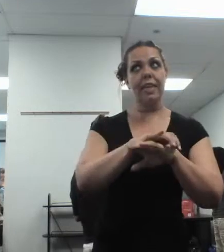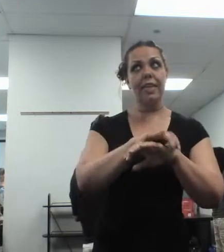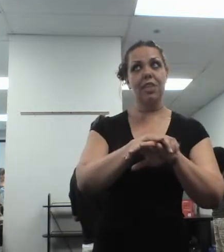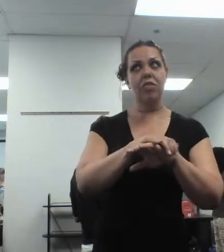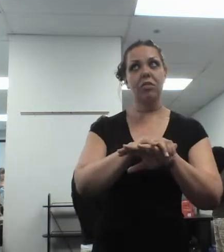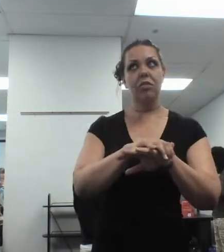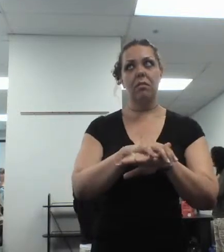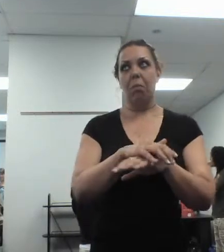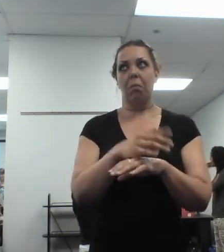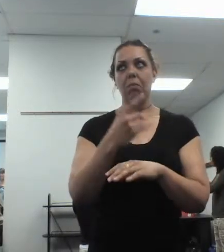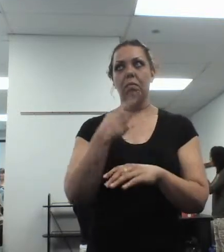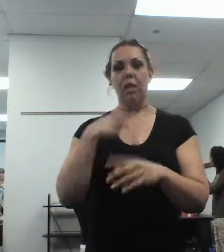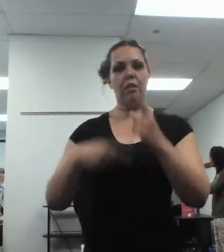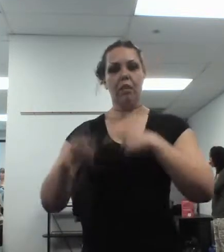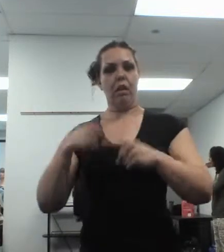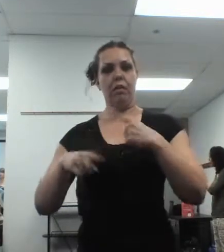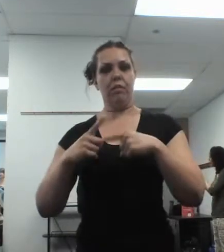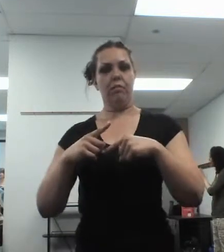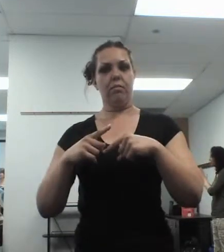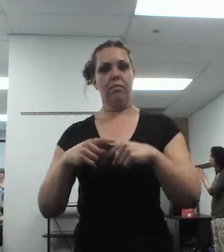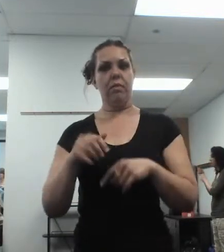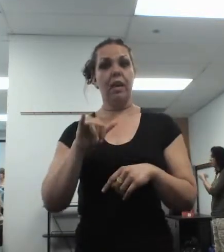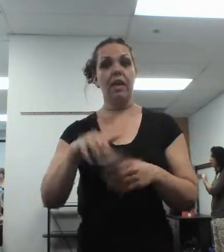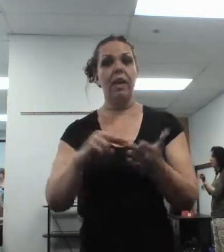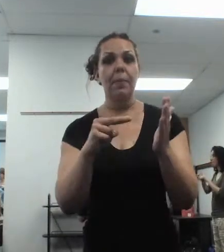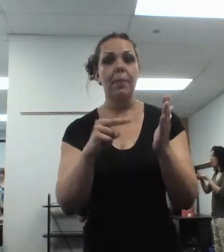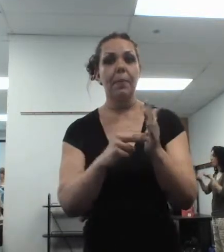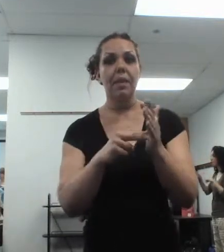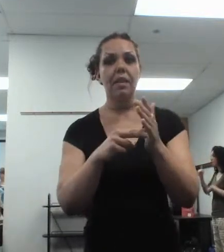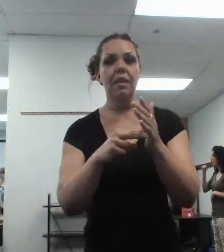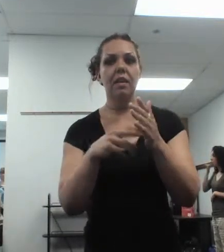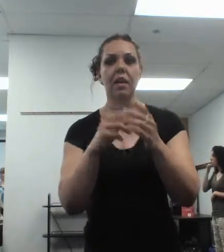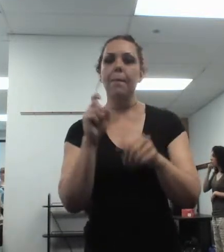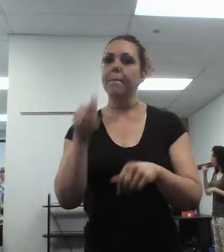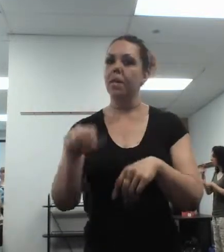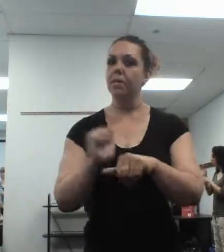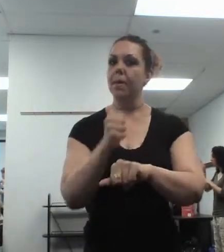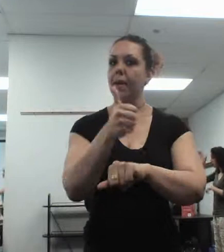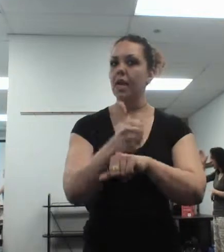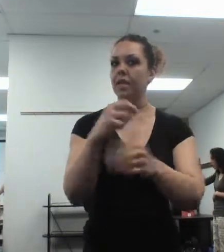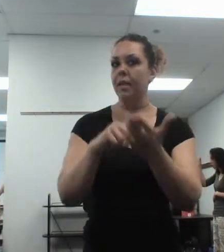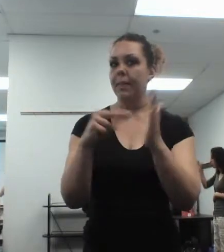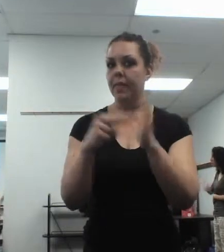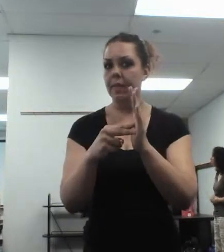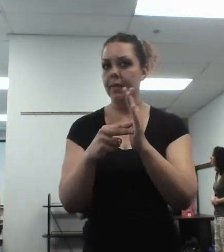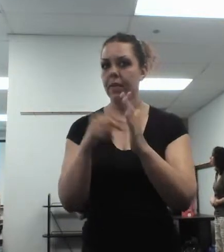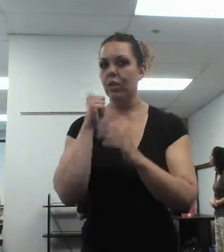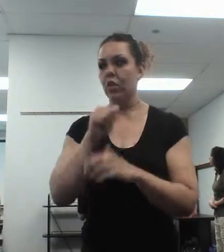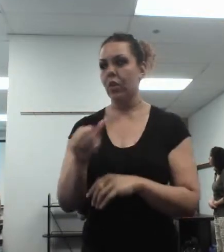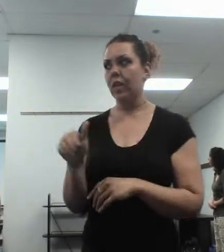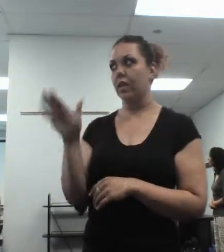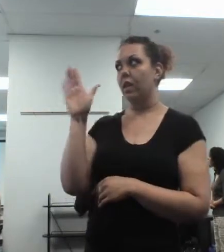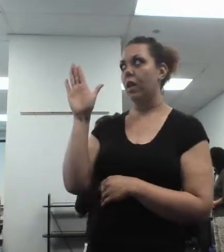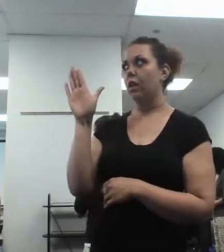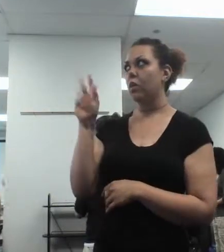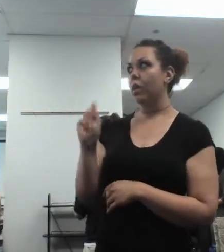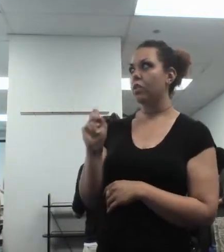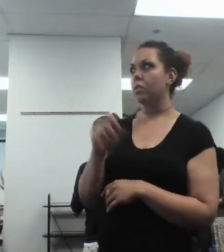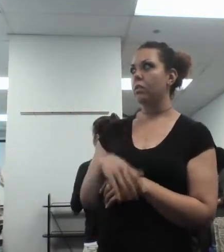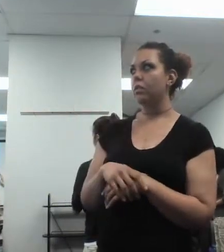That meaning, sign choice has to be based on meaning. Good? Yes, worked out. I did work